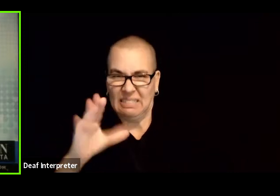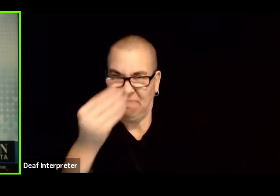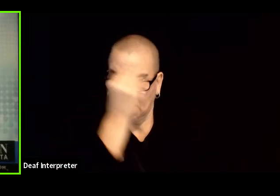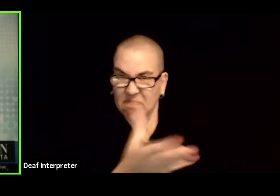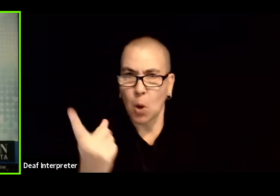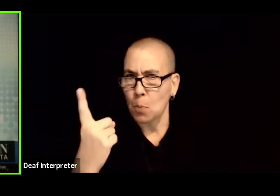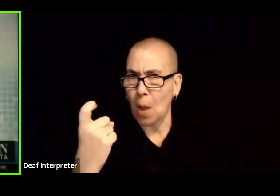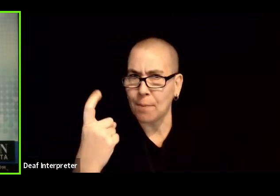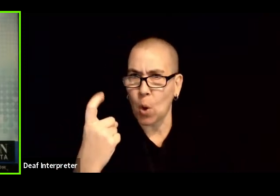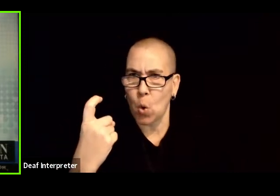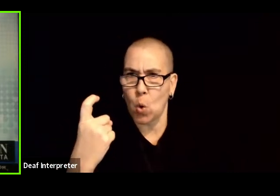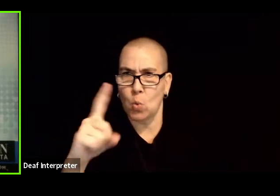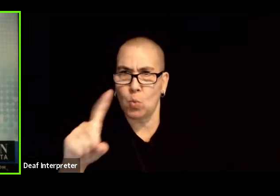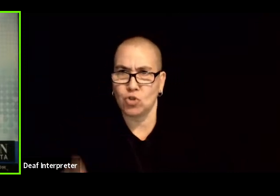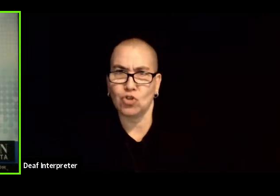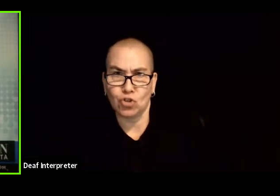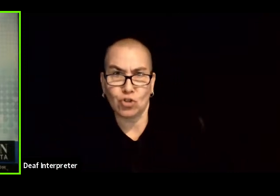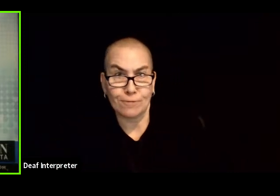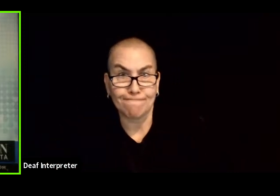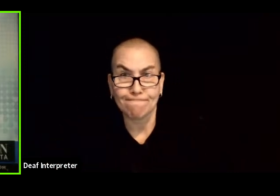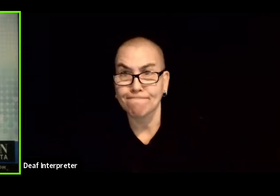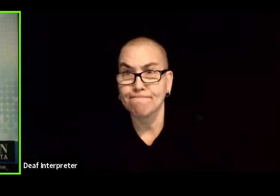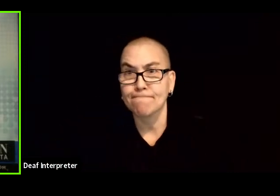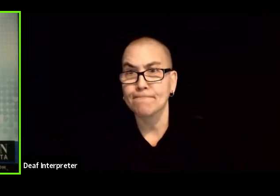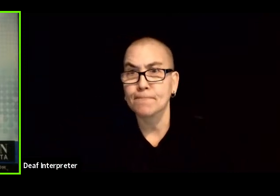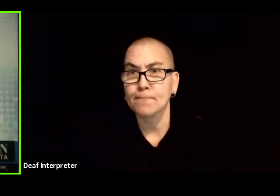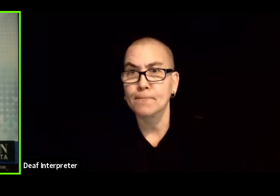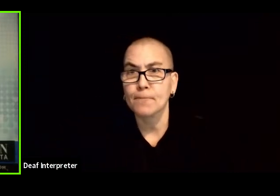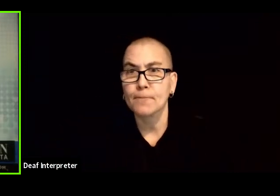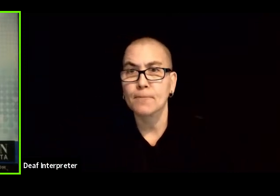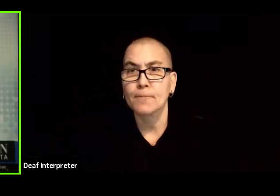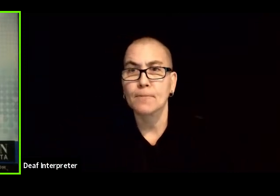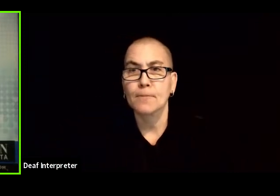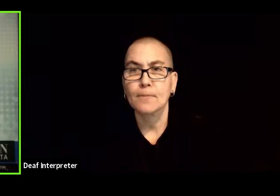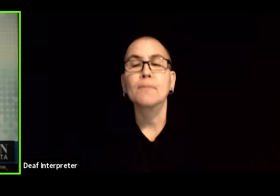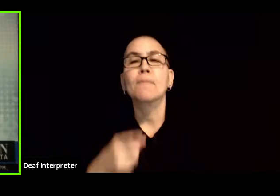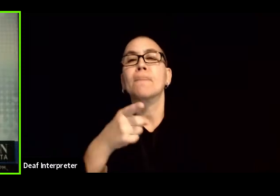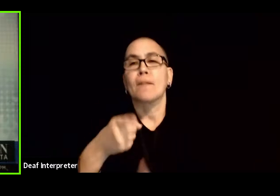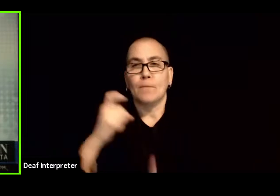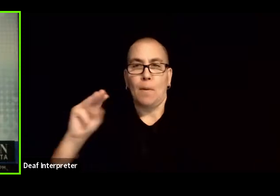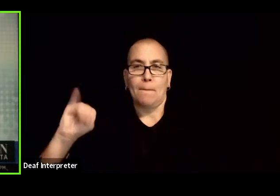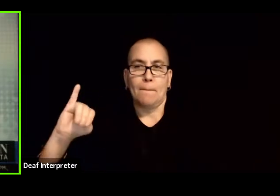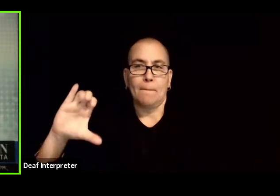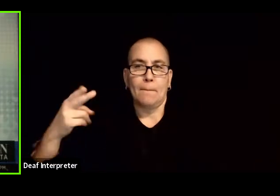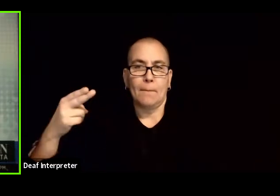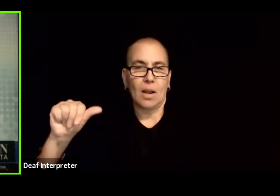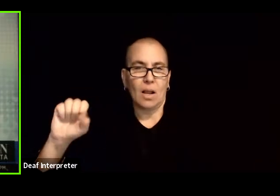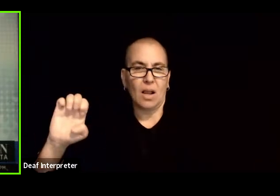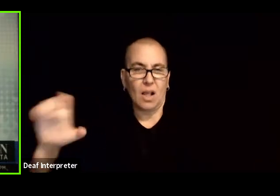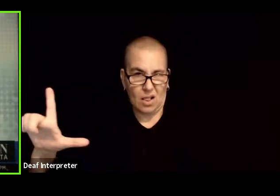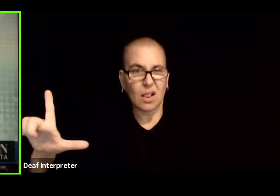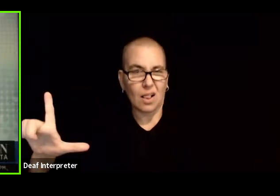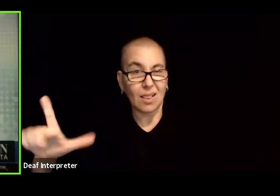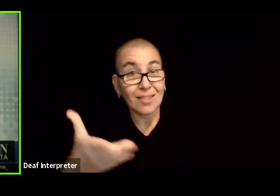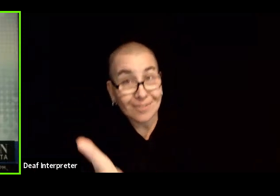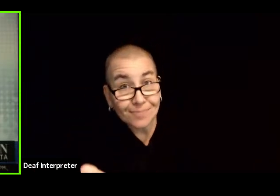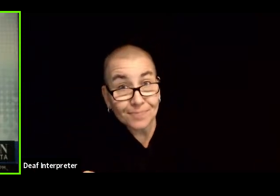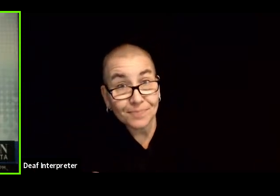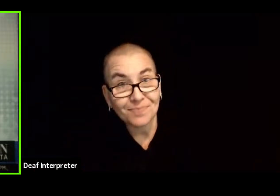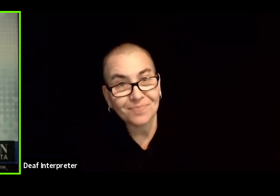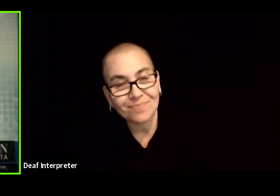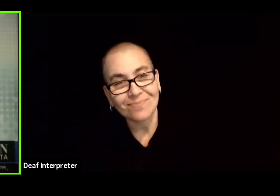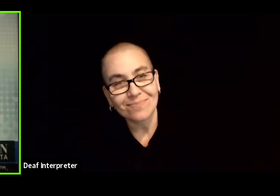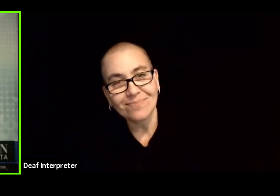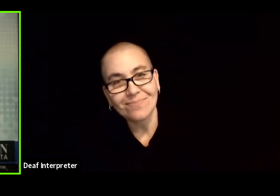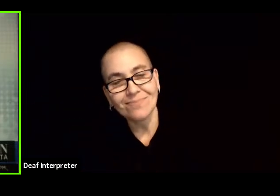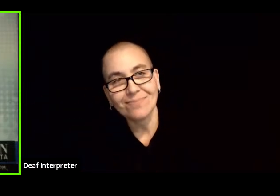Michael Gendron from WBio. Your line's open. Oh, yeah. I know we've seen spikes on other